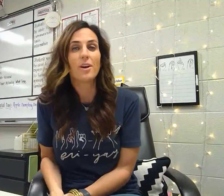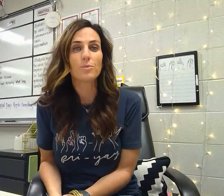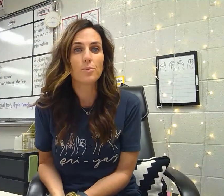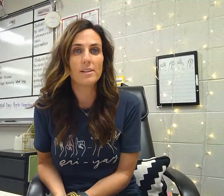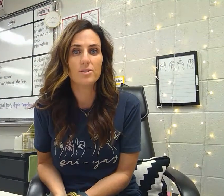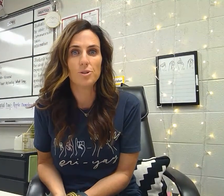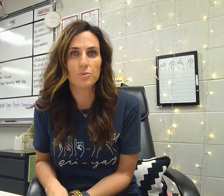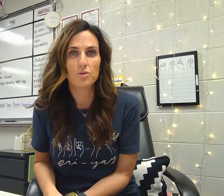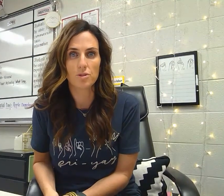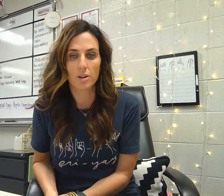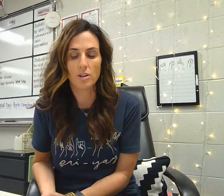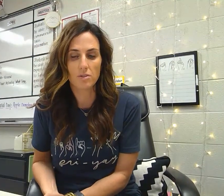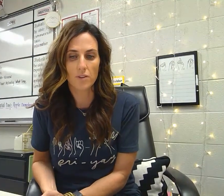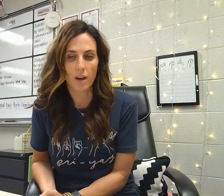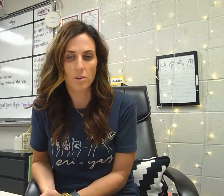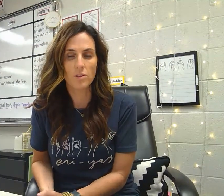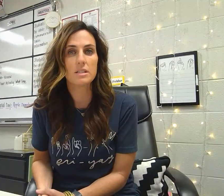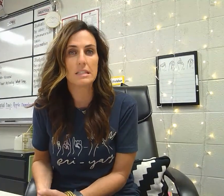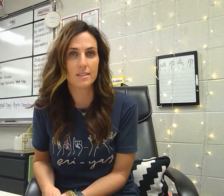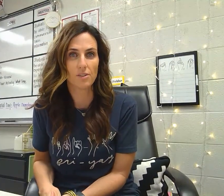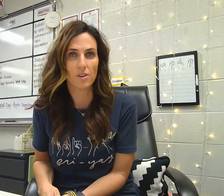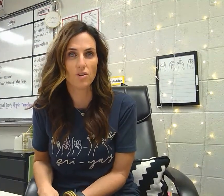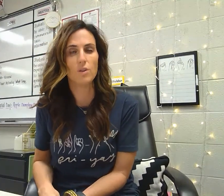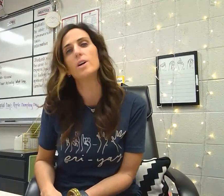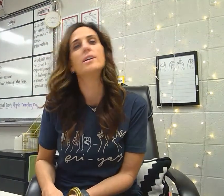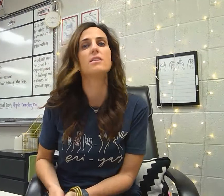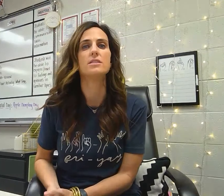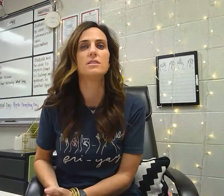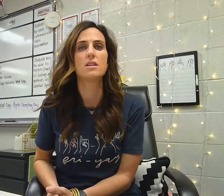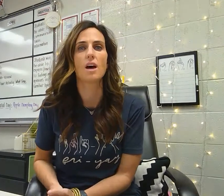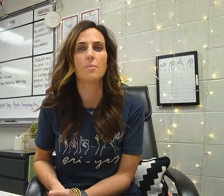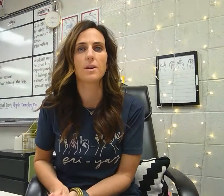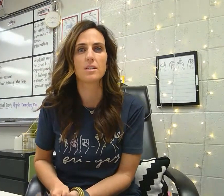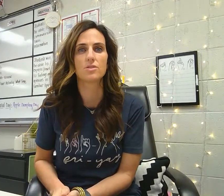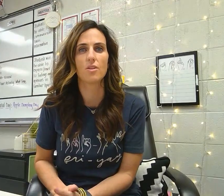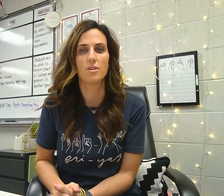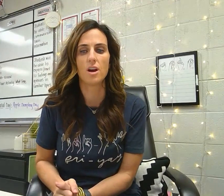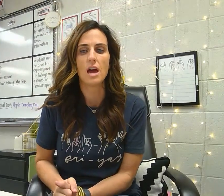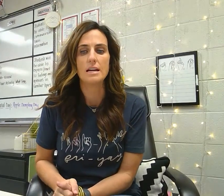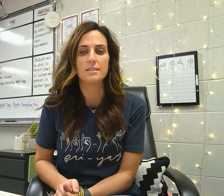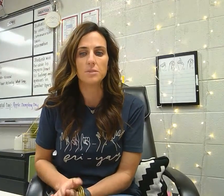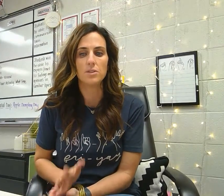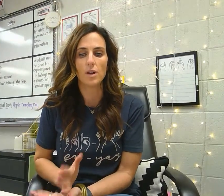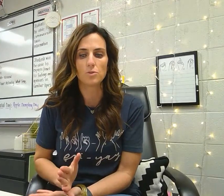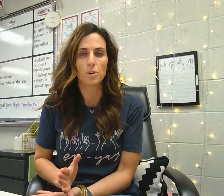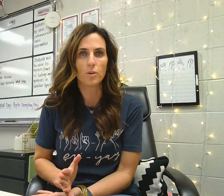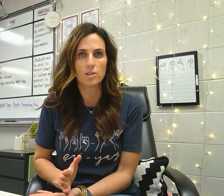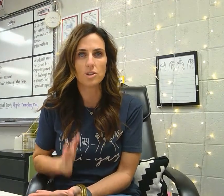All right, we're ready to start a new vocab unit, still in Unit 1. This topic is called WH word questions